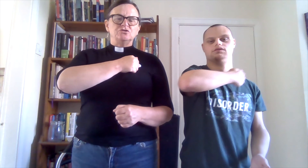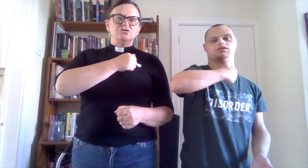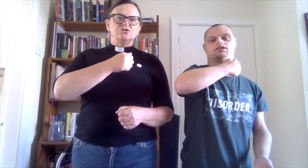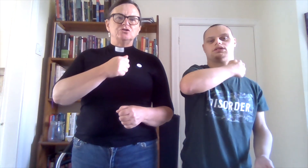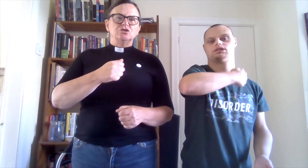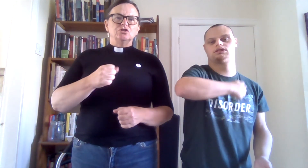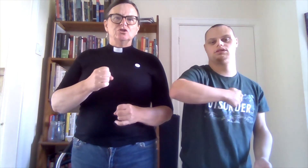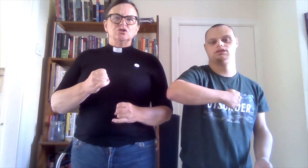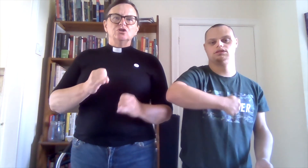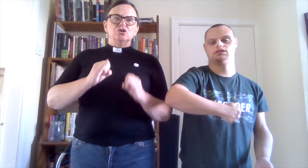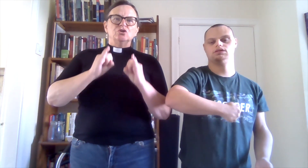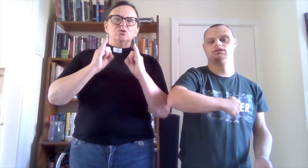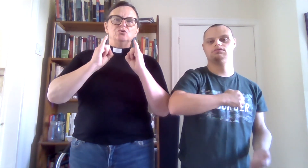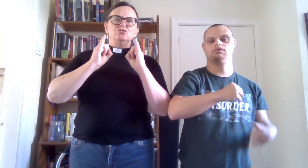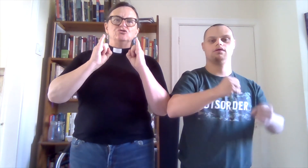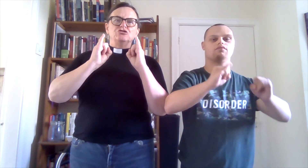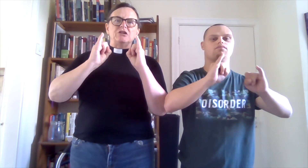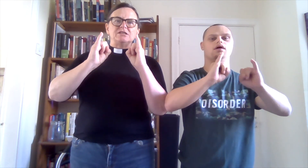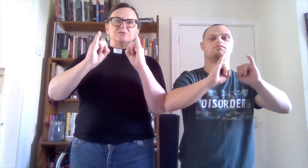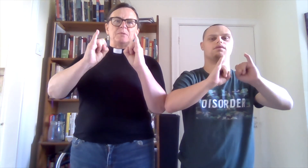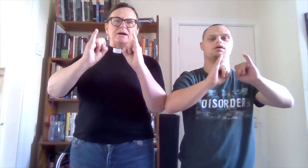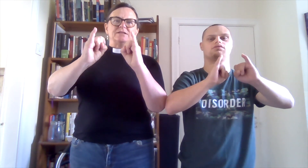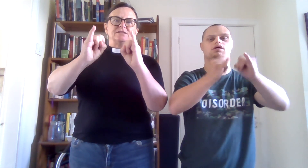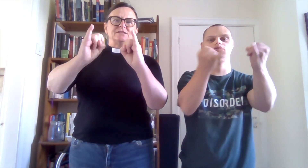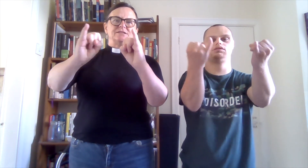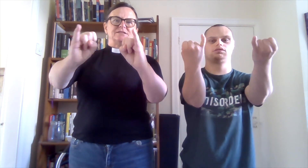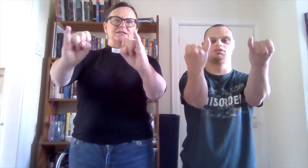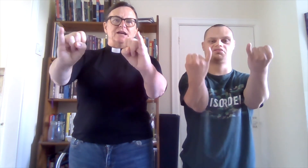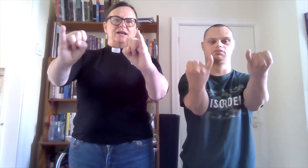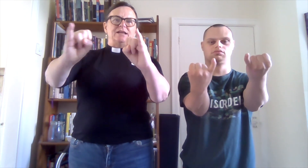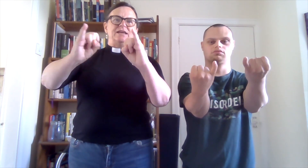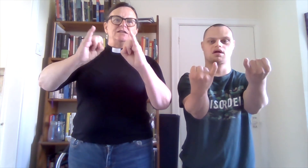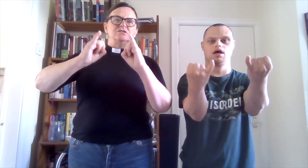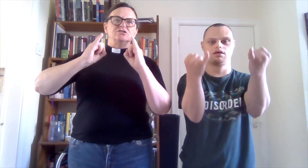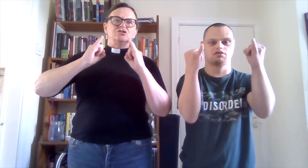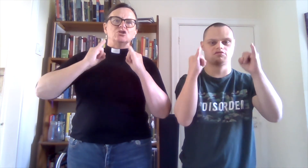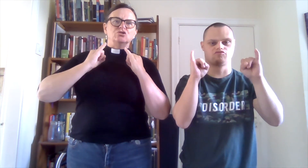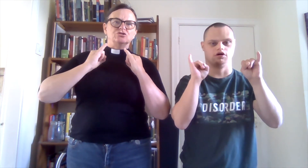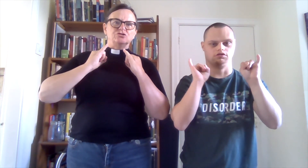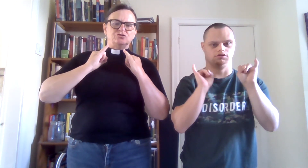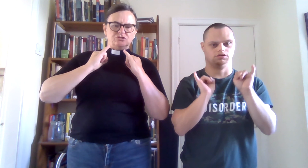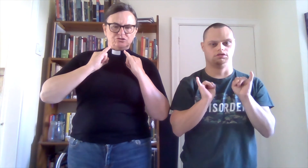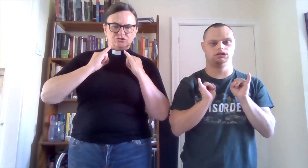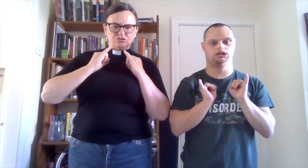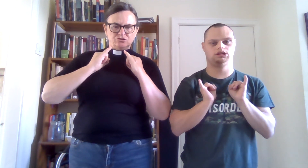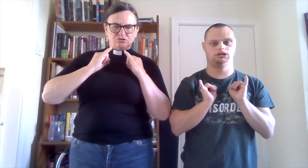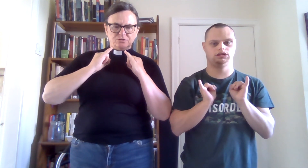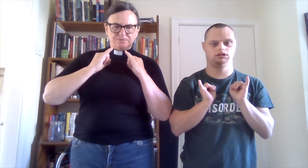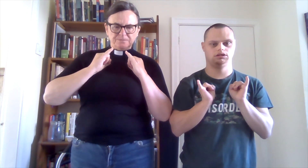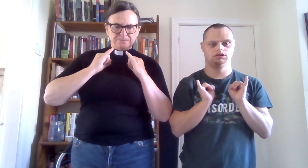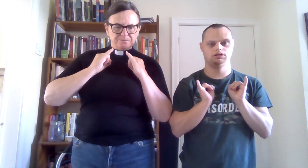we forgive those who trespass against us.